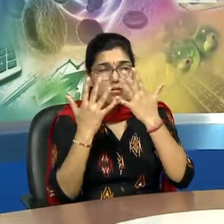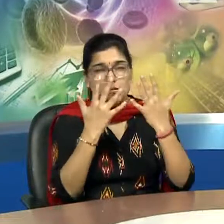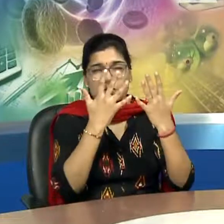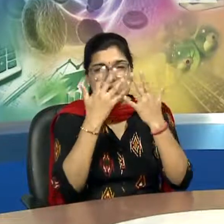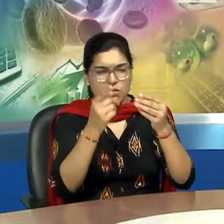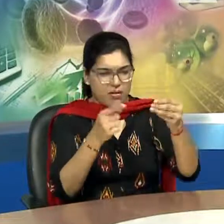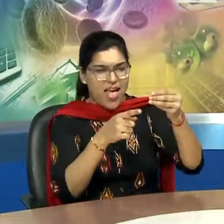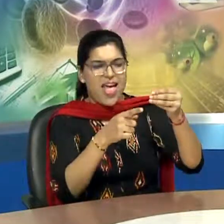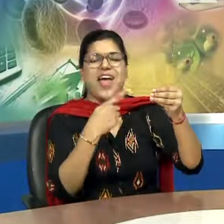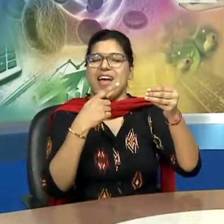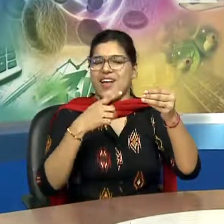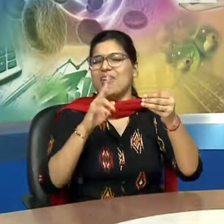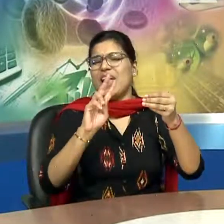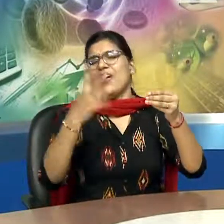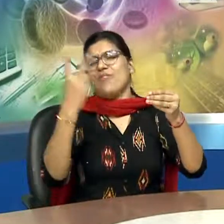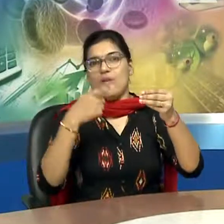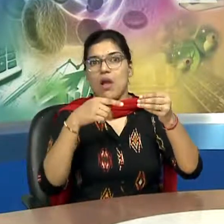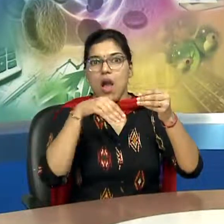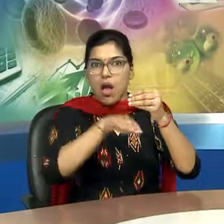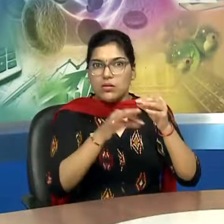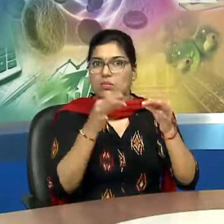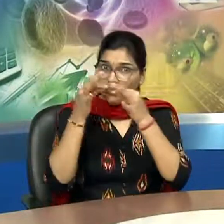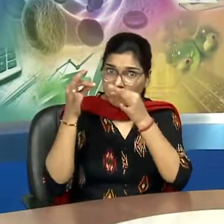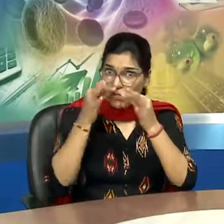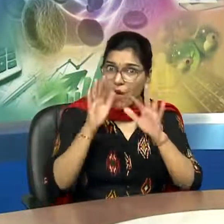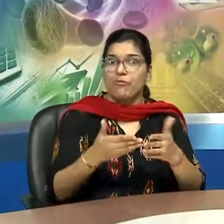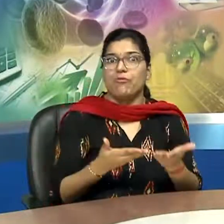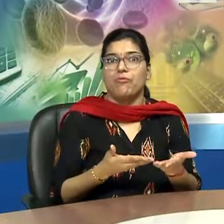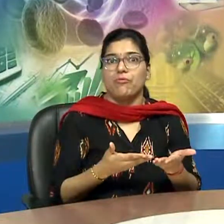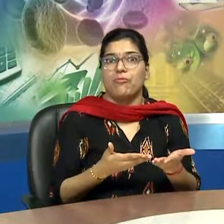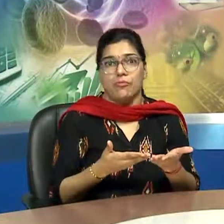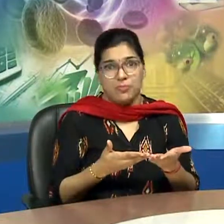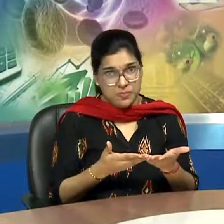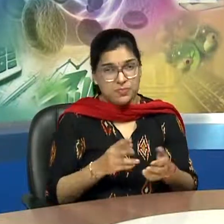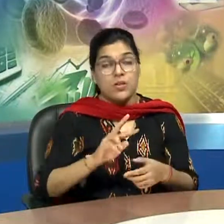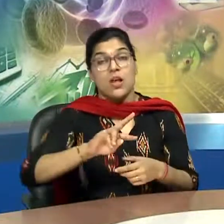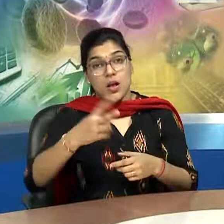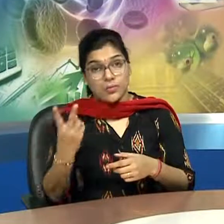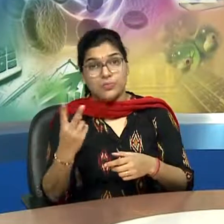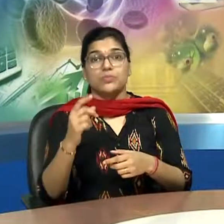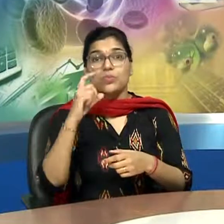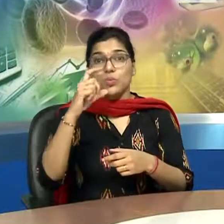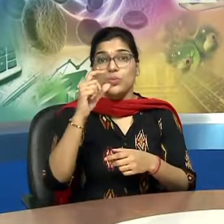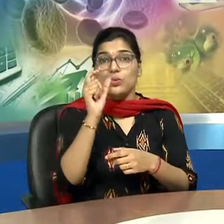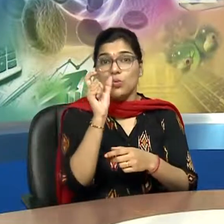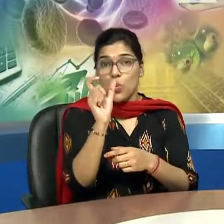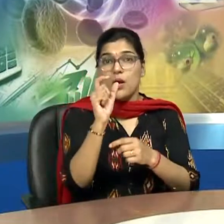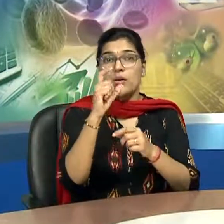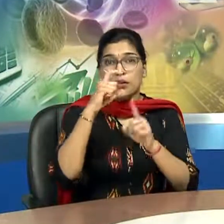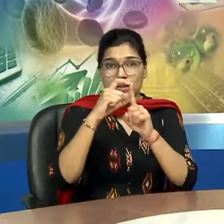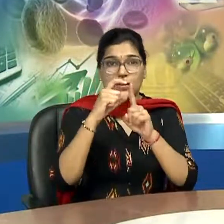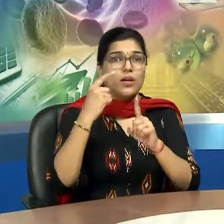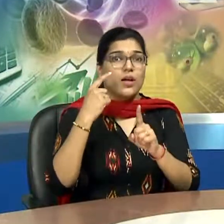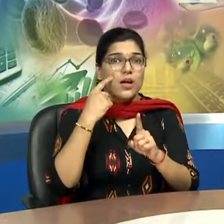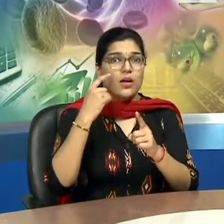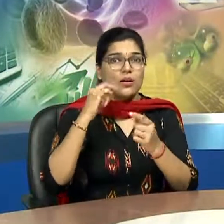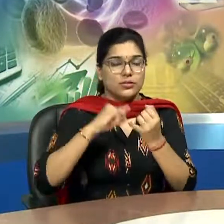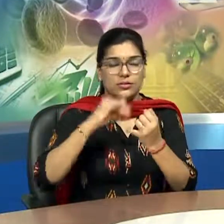is something which helps, which we use in making jewelry. So crystal meth